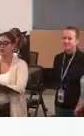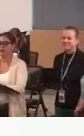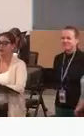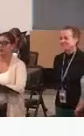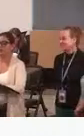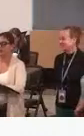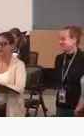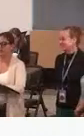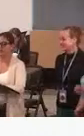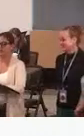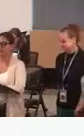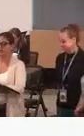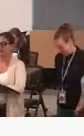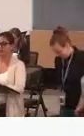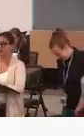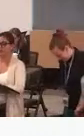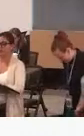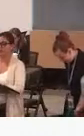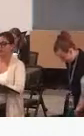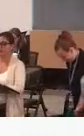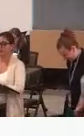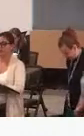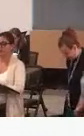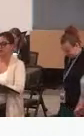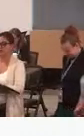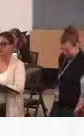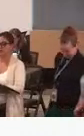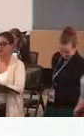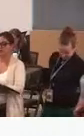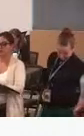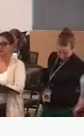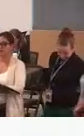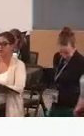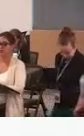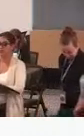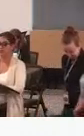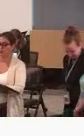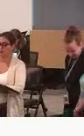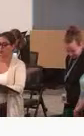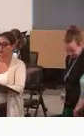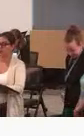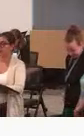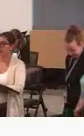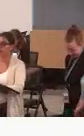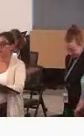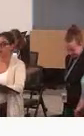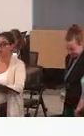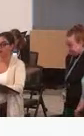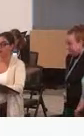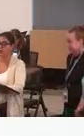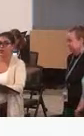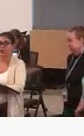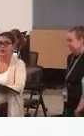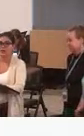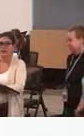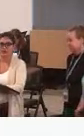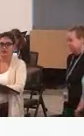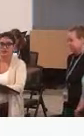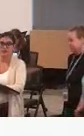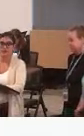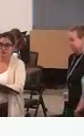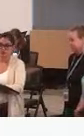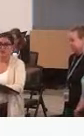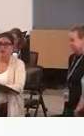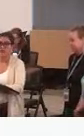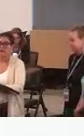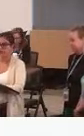We developed and implemented the steering and advisory committees in order to collaborate with diverse partners. And that